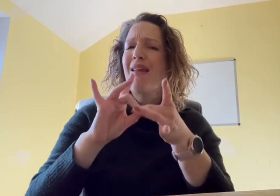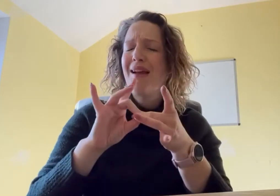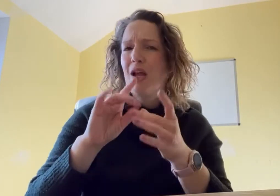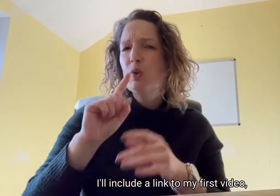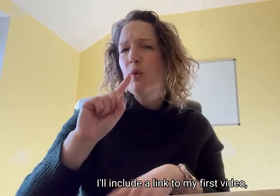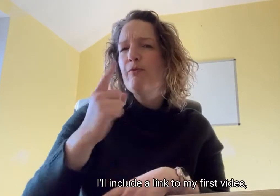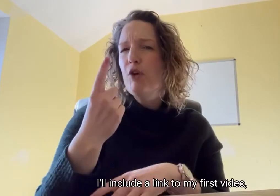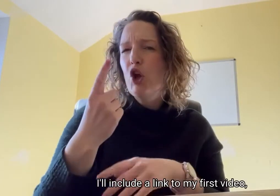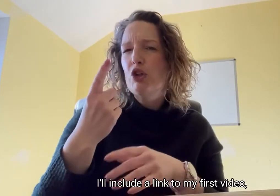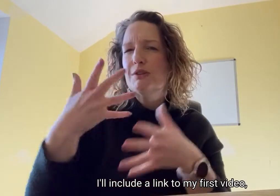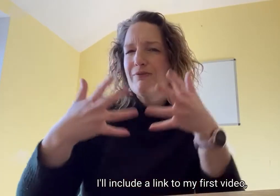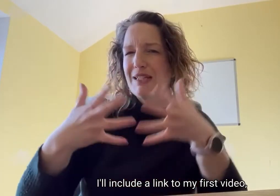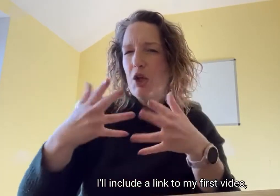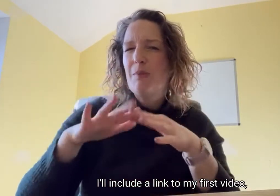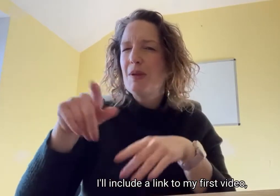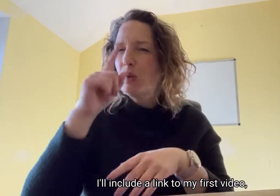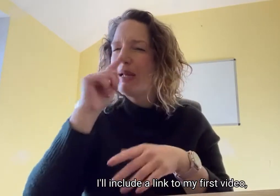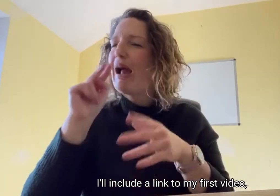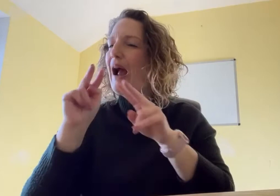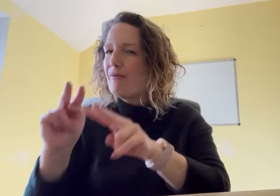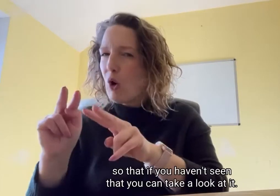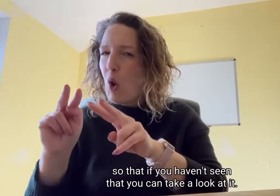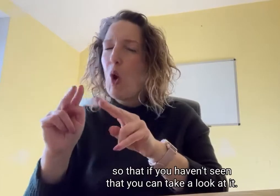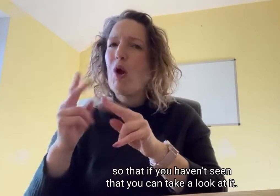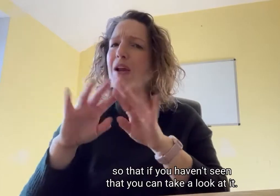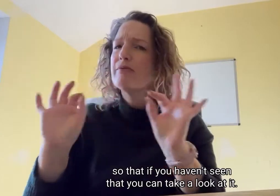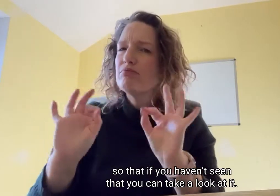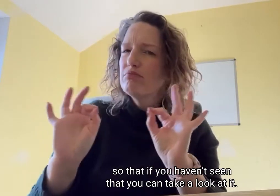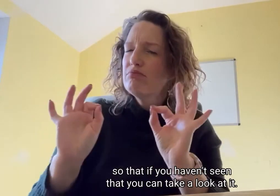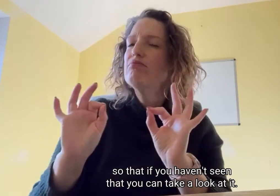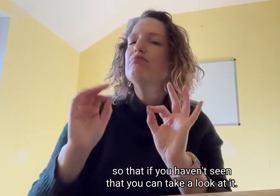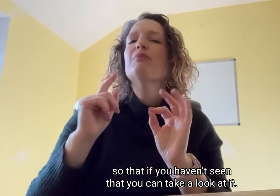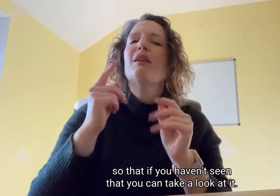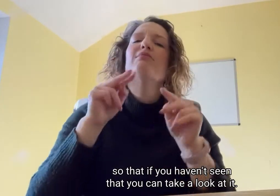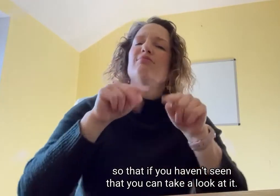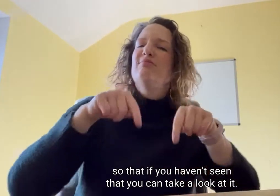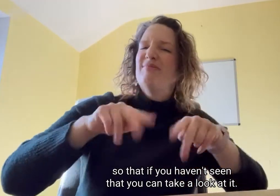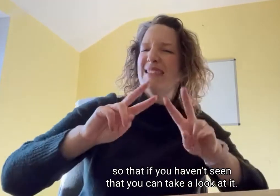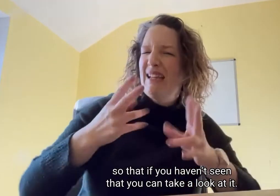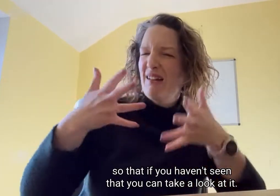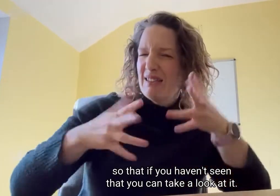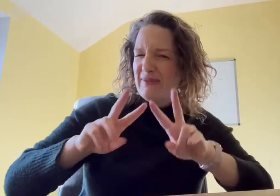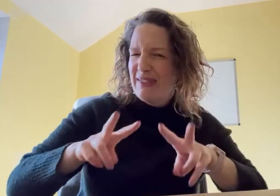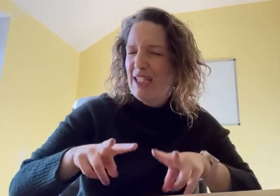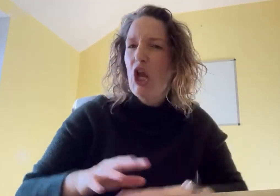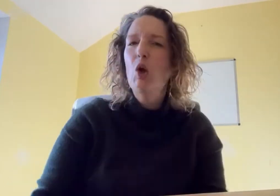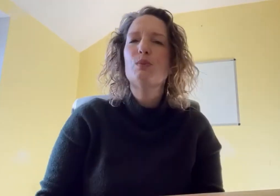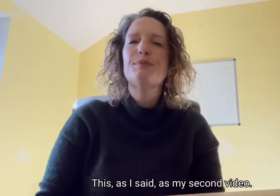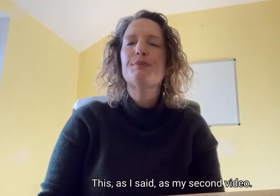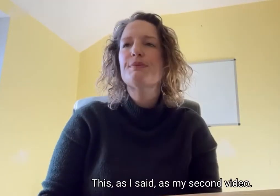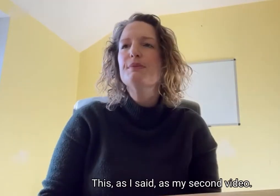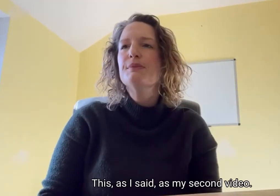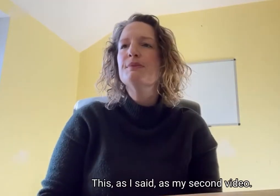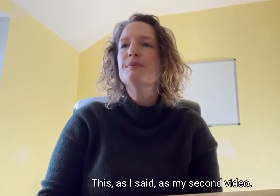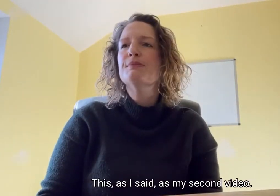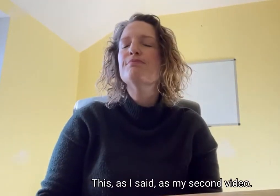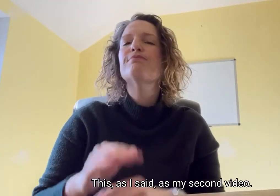I'll include a link to my first video so that if you haven't seen that, you can take a look at it. This, as I said, is my second